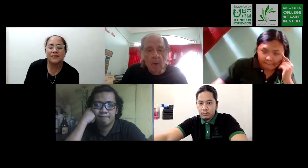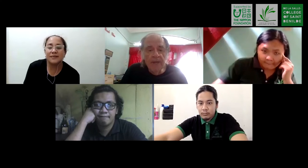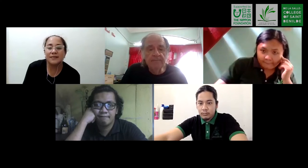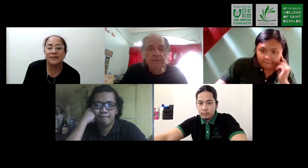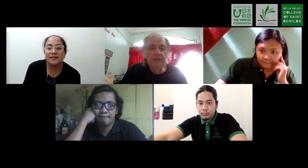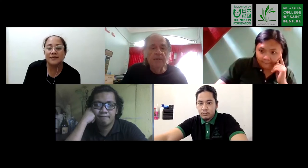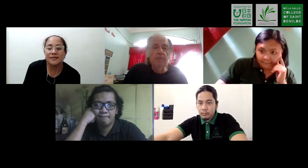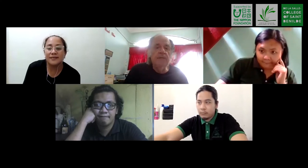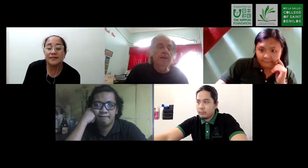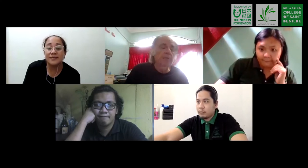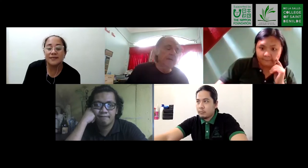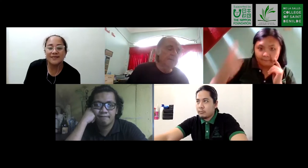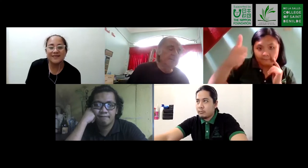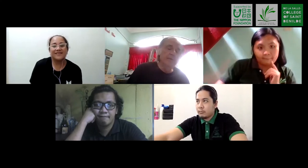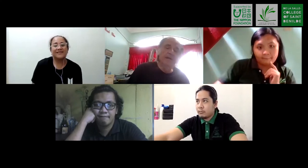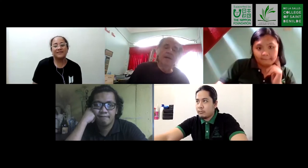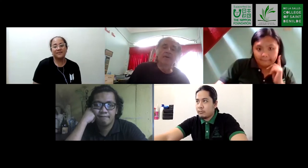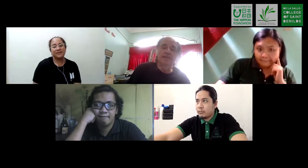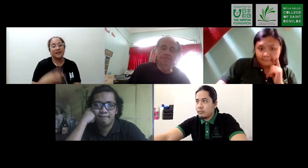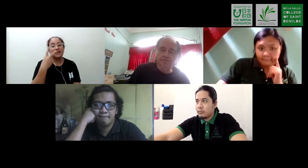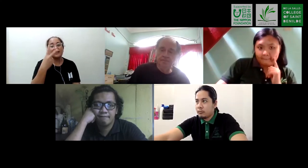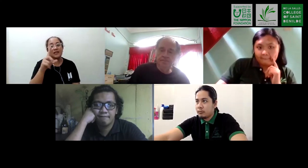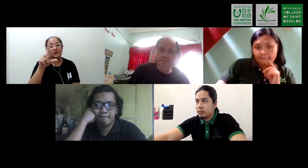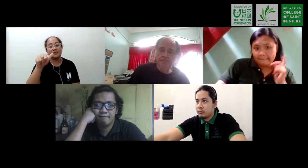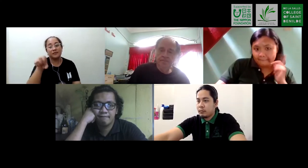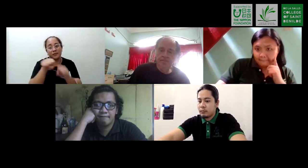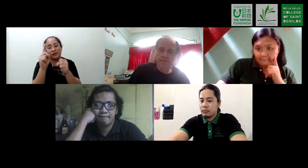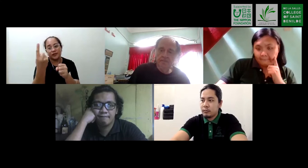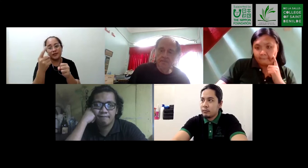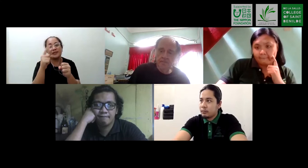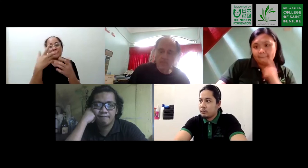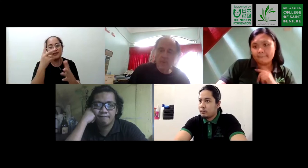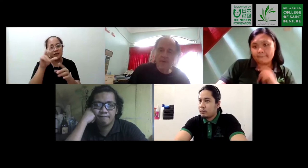Okay, see you, take a break and see you in an hour then. All right, sir. Okay.